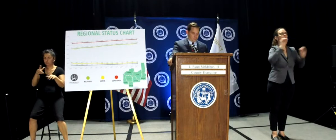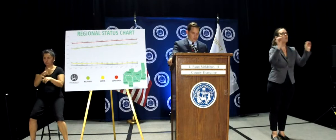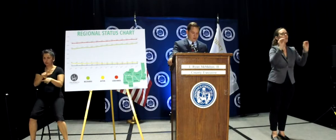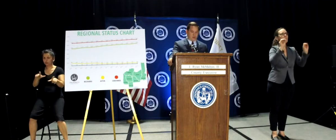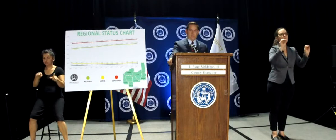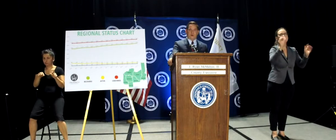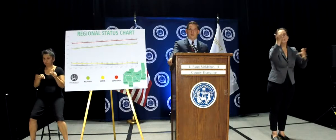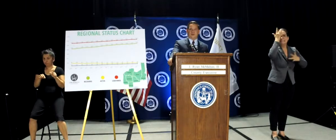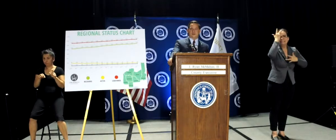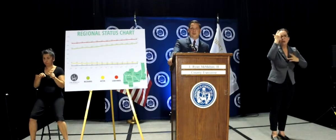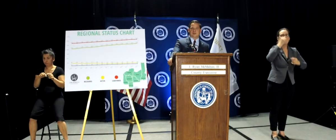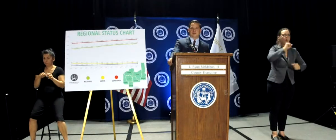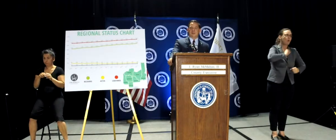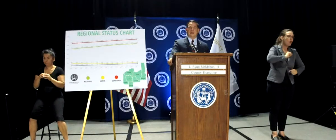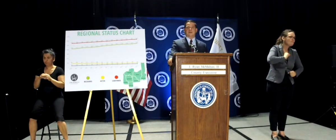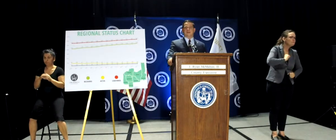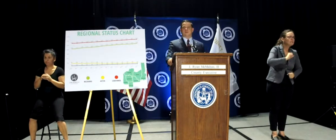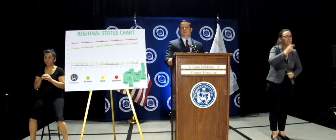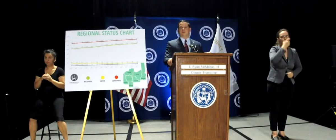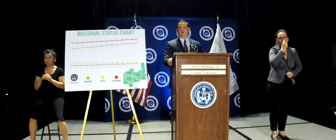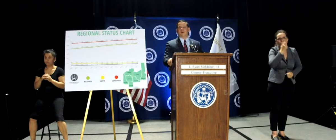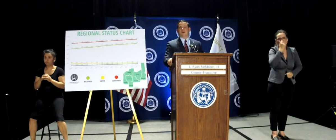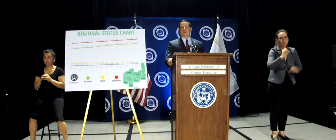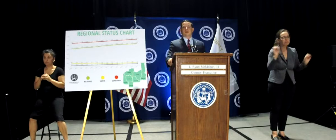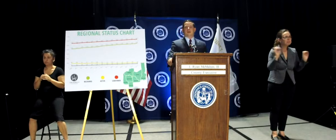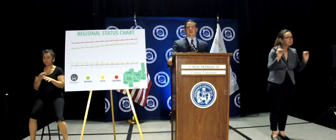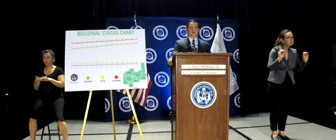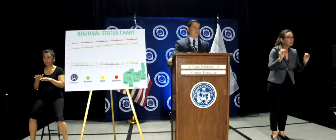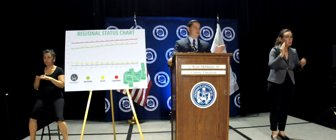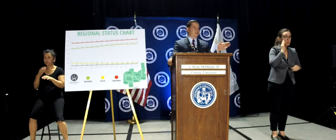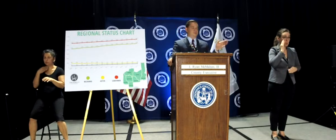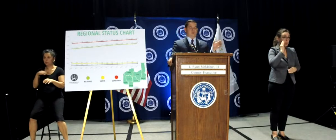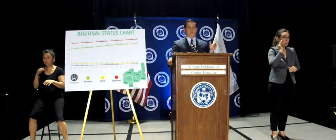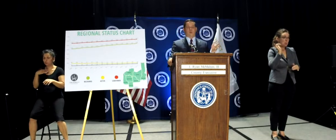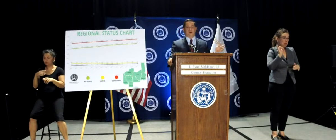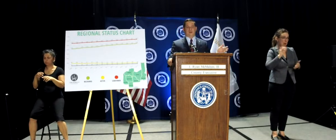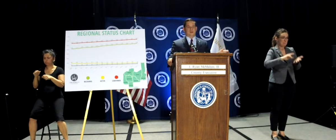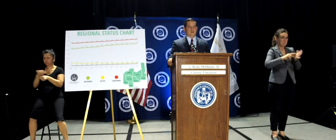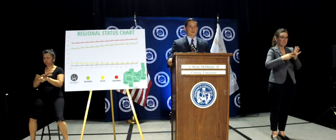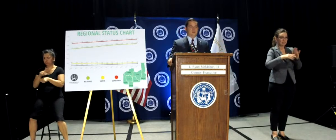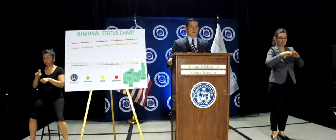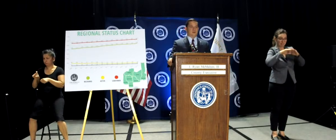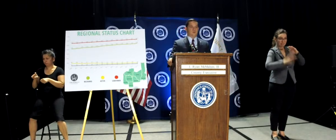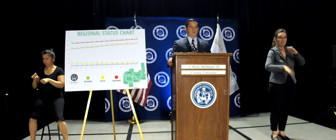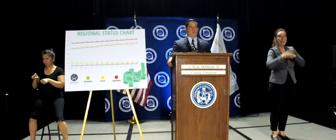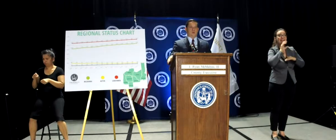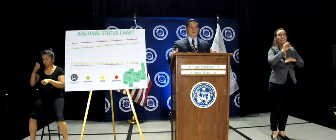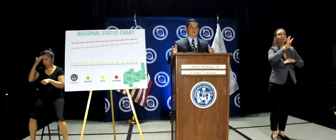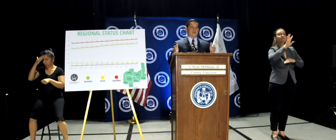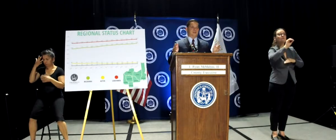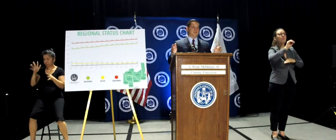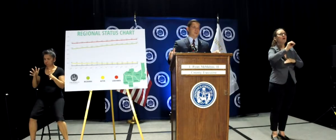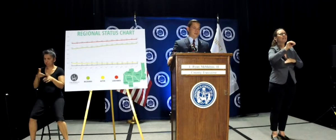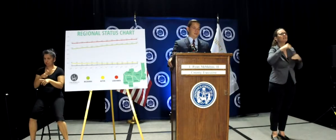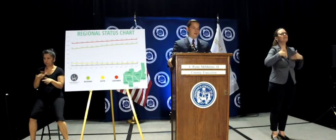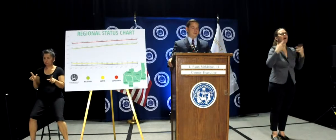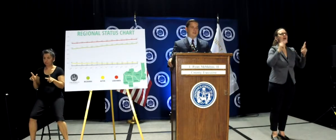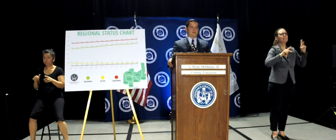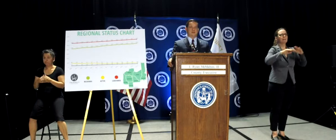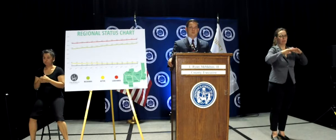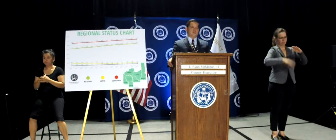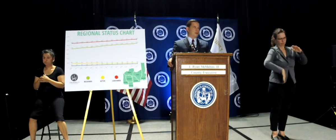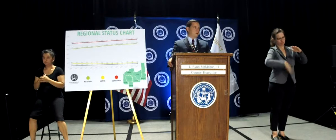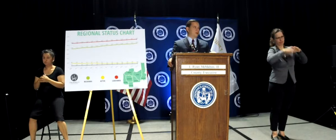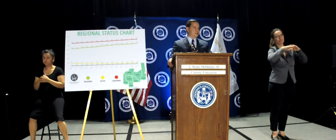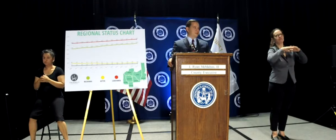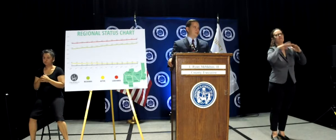under 40 number, essentially many of these people, and Tim, to your point, where's the testing? Who's getting tested? They're getting